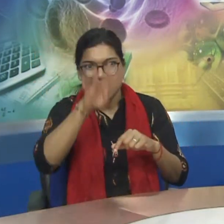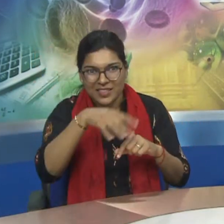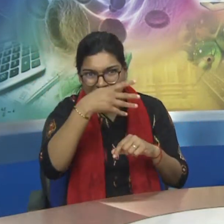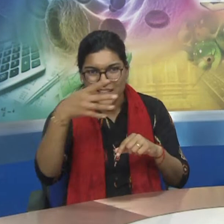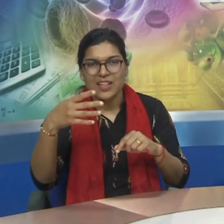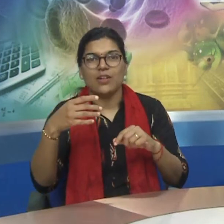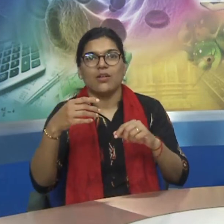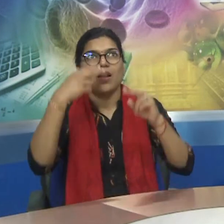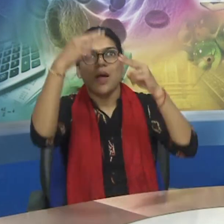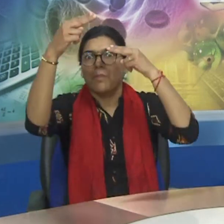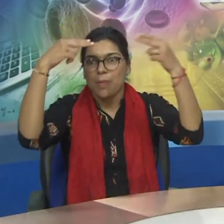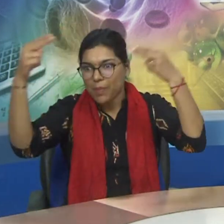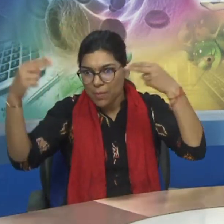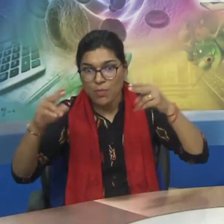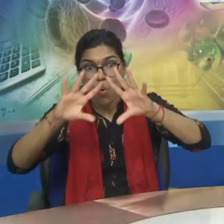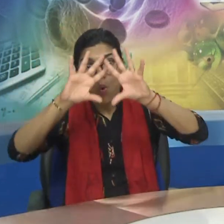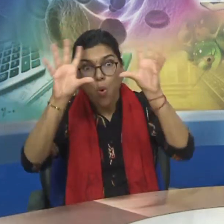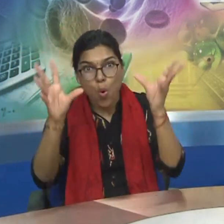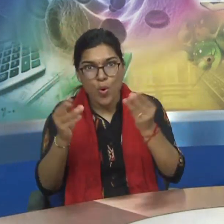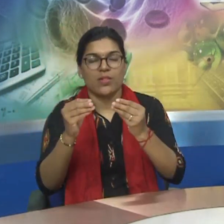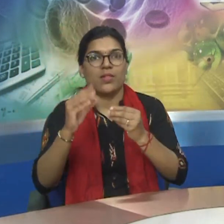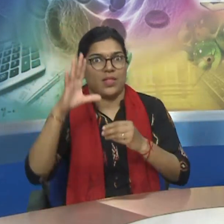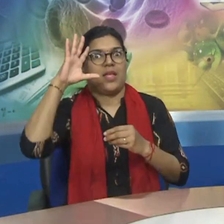Also we understood about the charts.